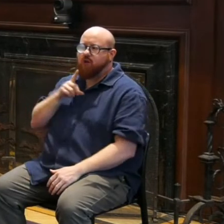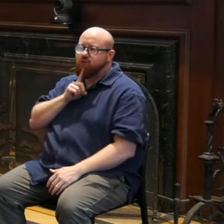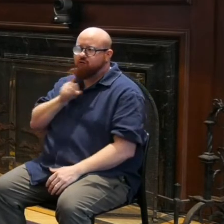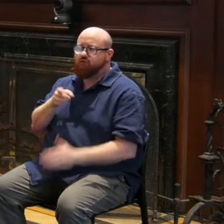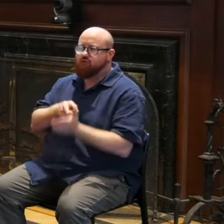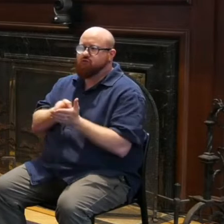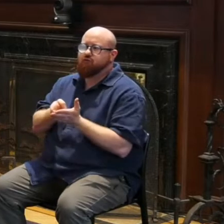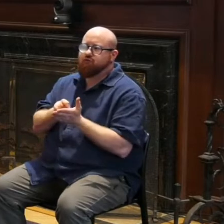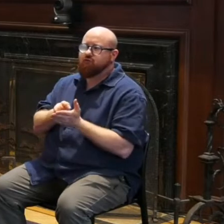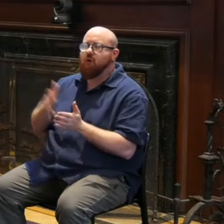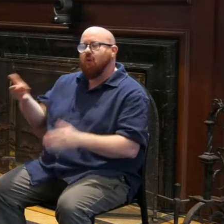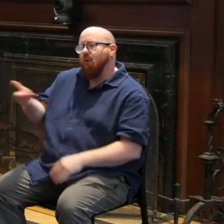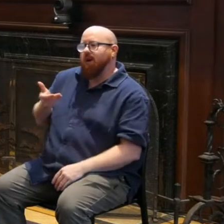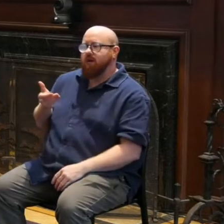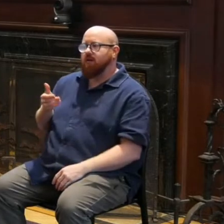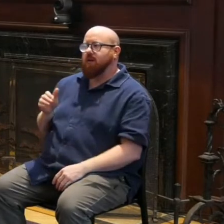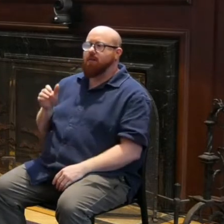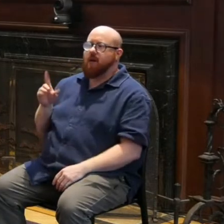Gillespie.